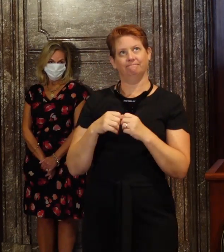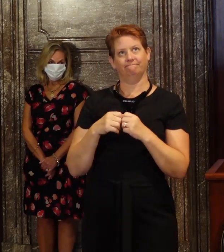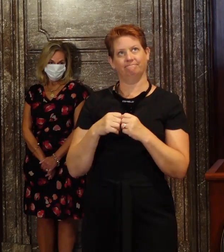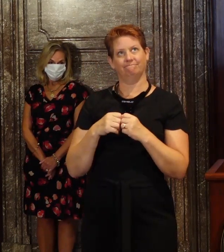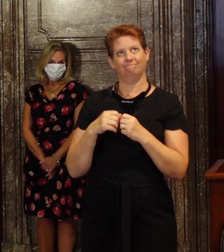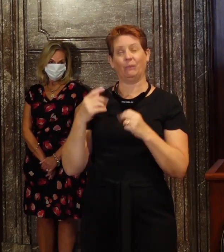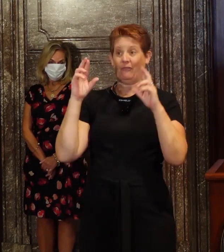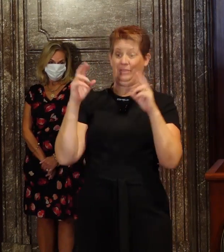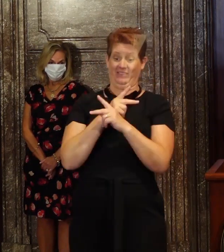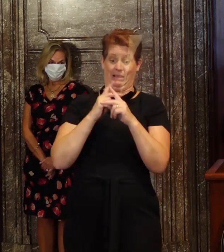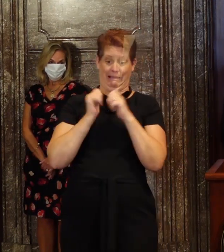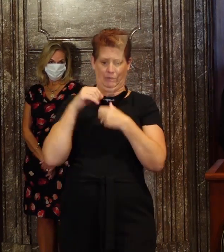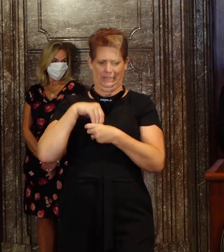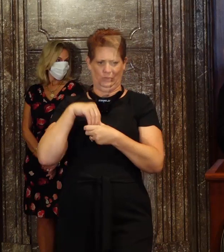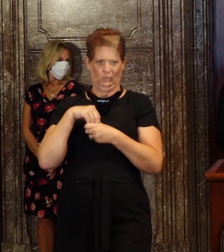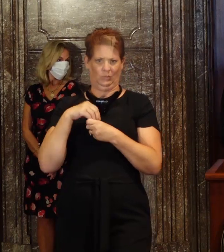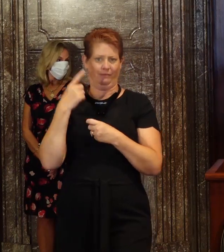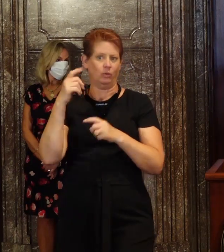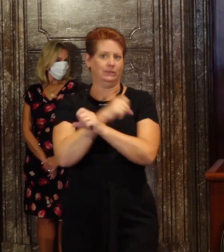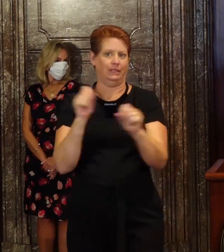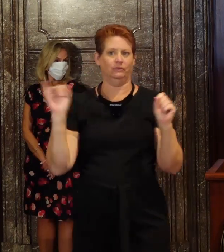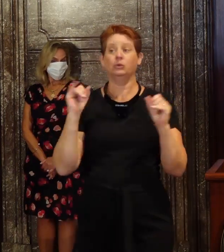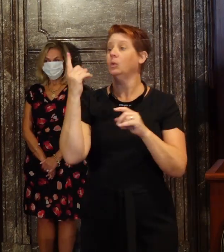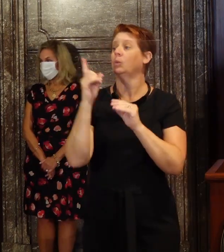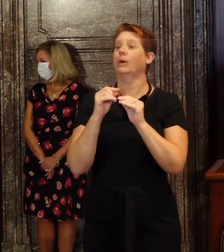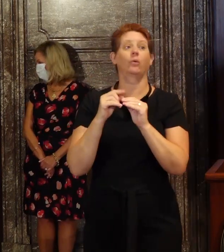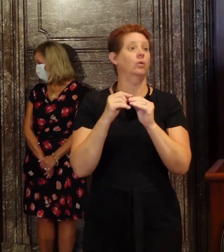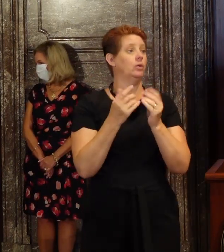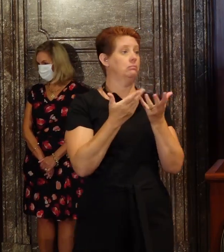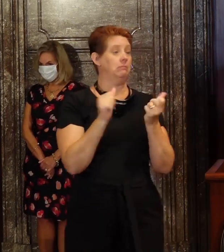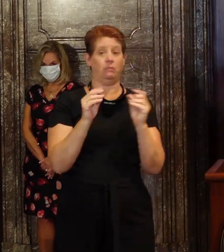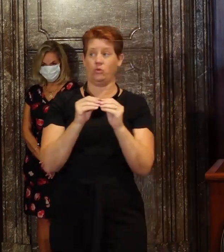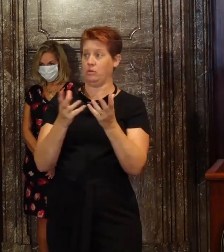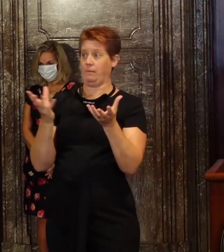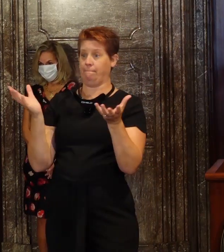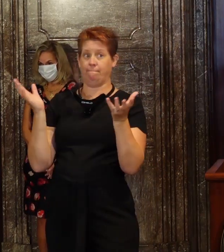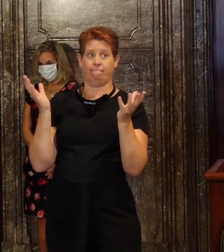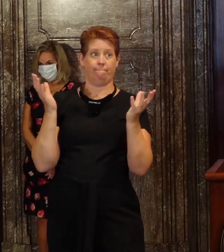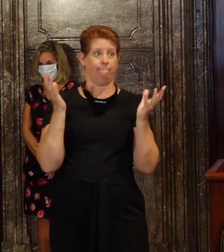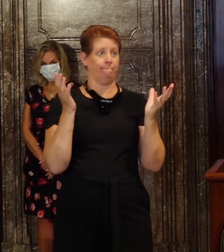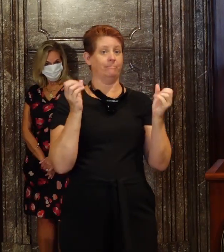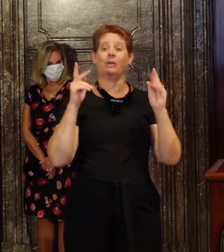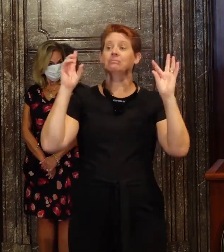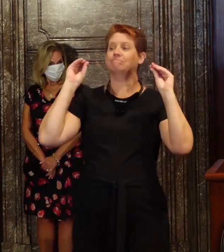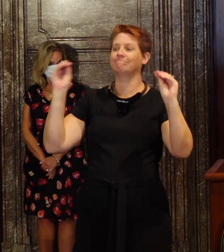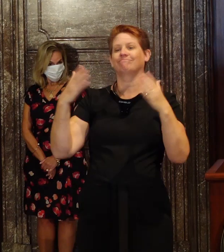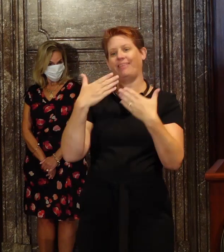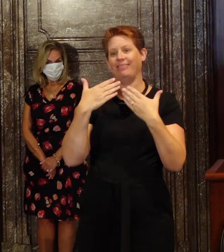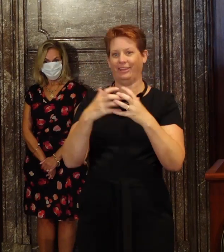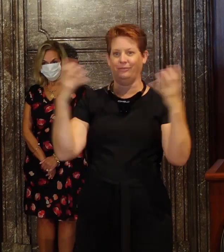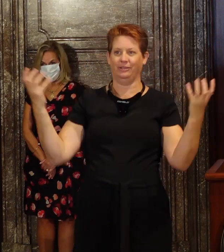figured out how to do this safely indoors as well. Last question, if there is one. Hearing none, we thank you